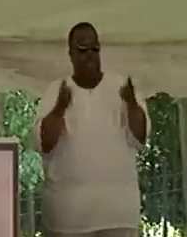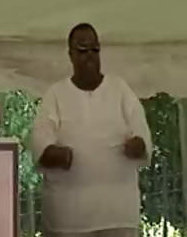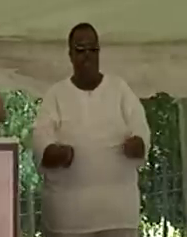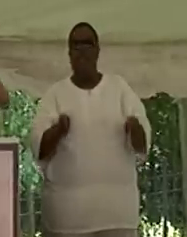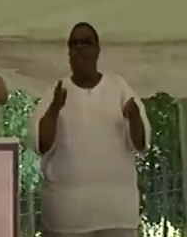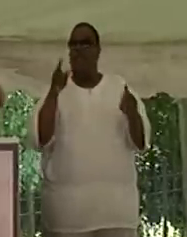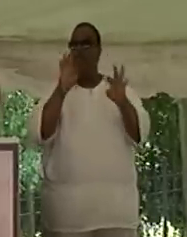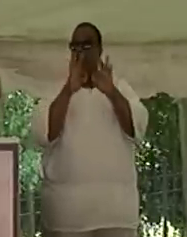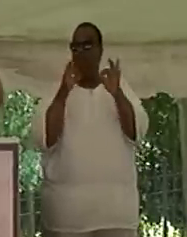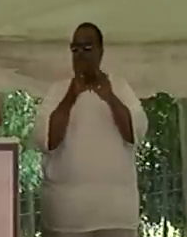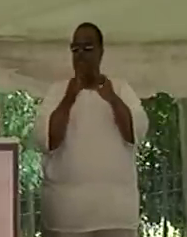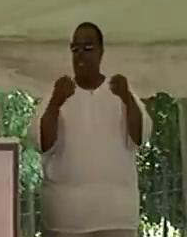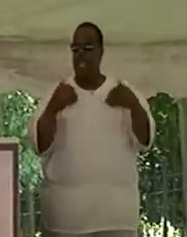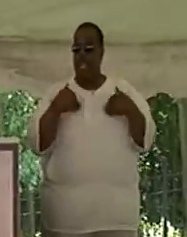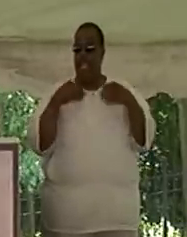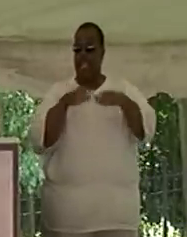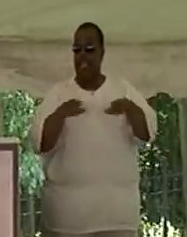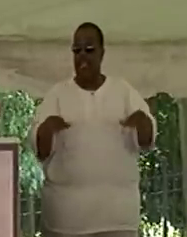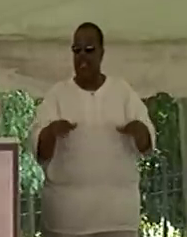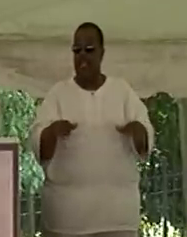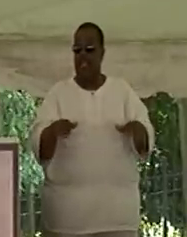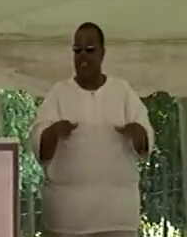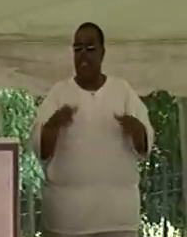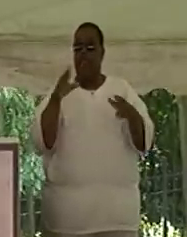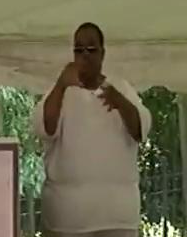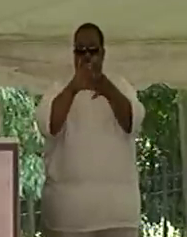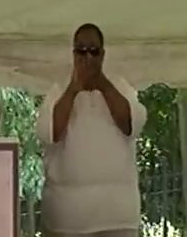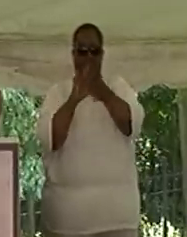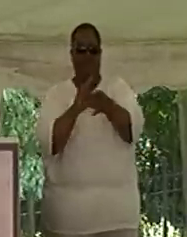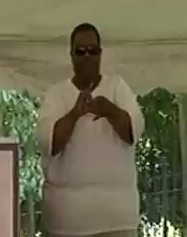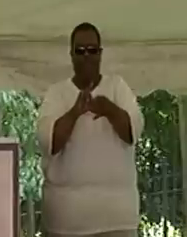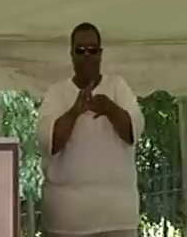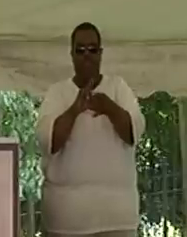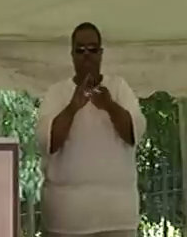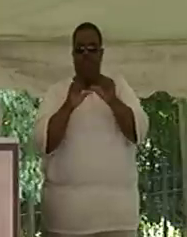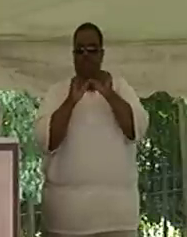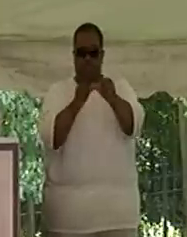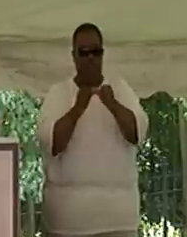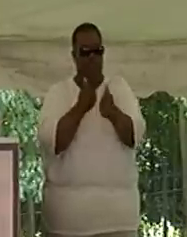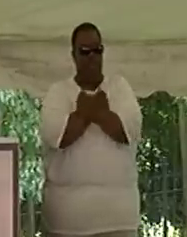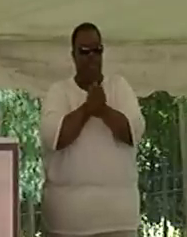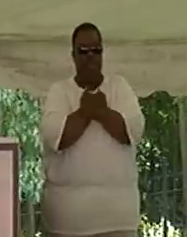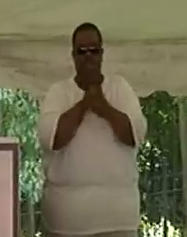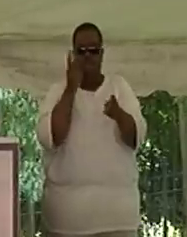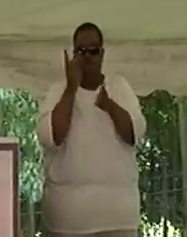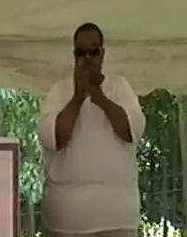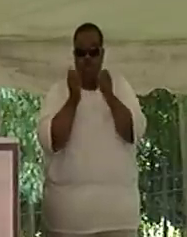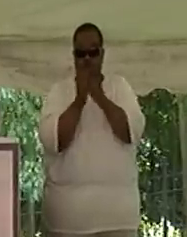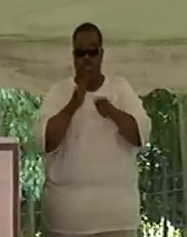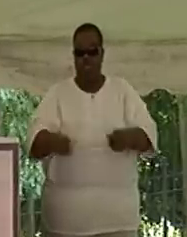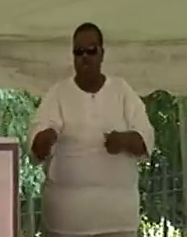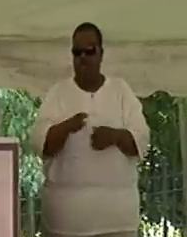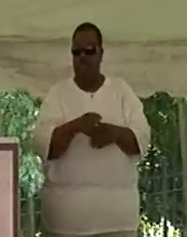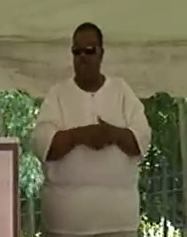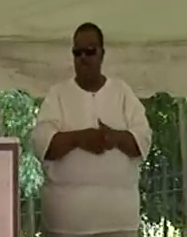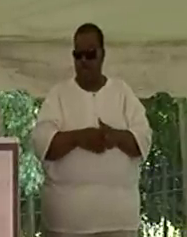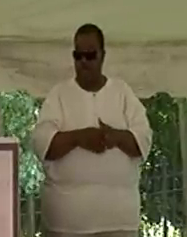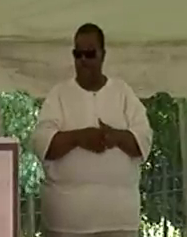And families, now that you have your children back, hang on to them. Keep them. Keep them right there with you.